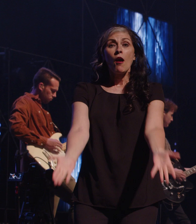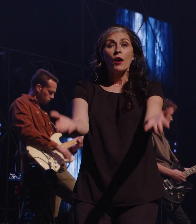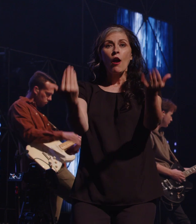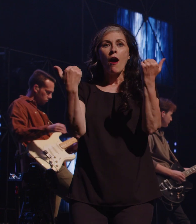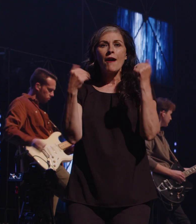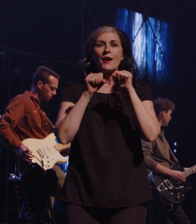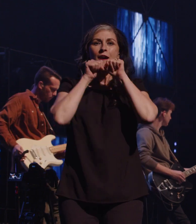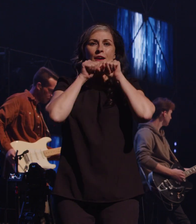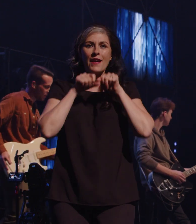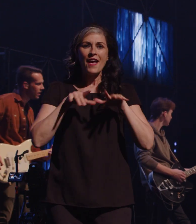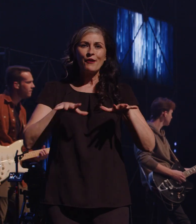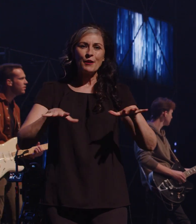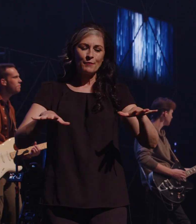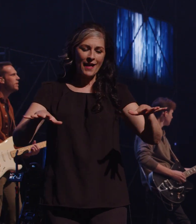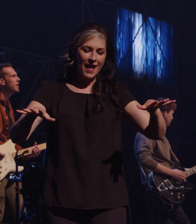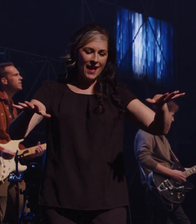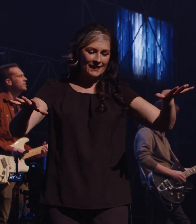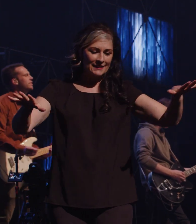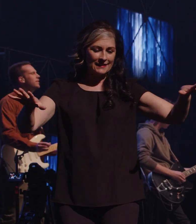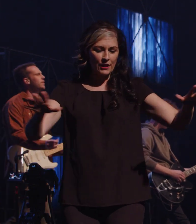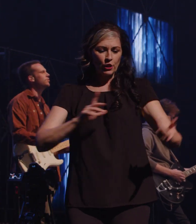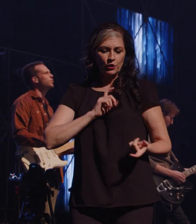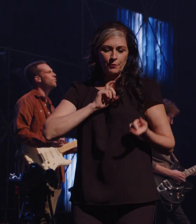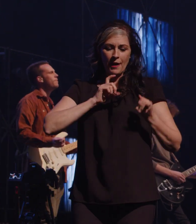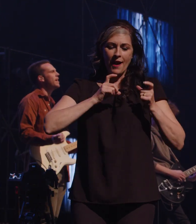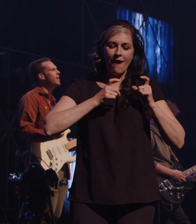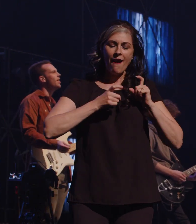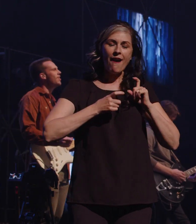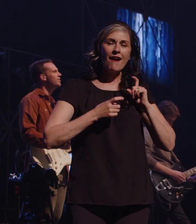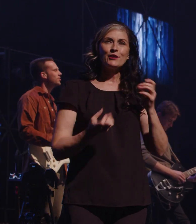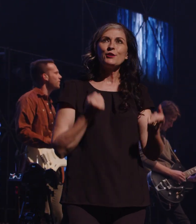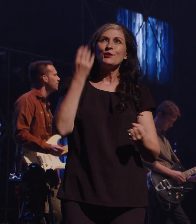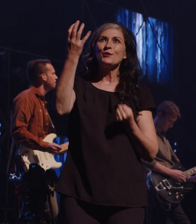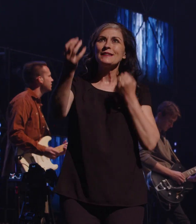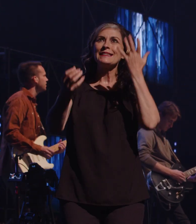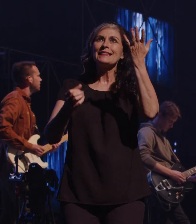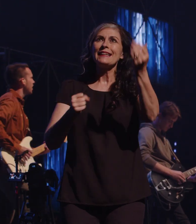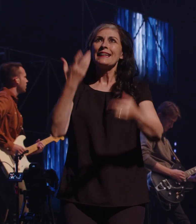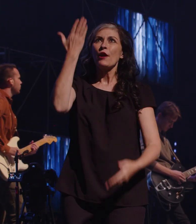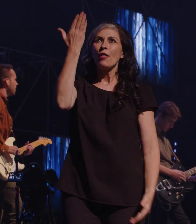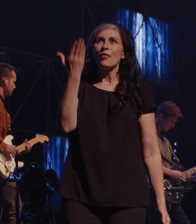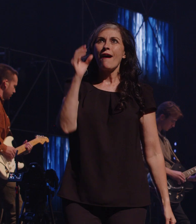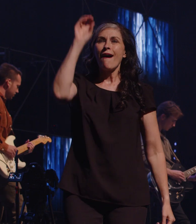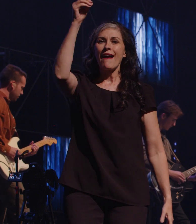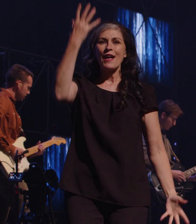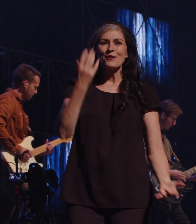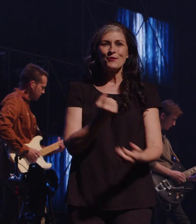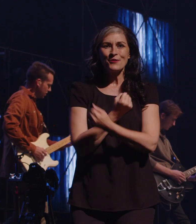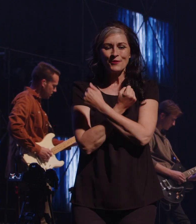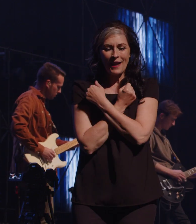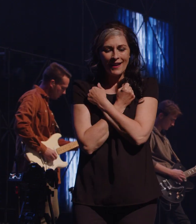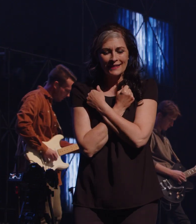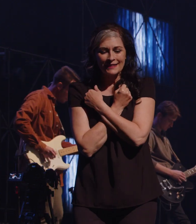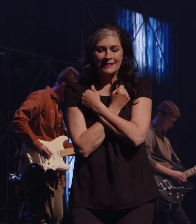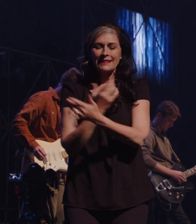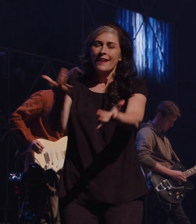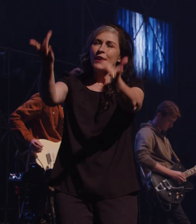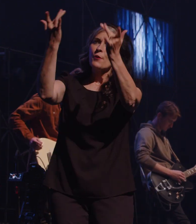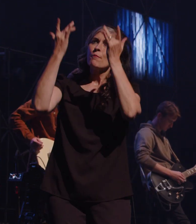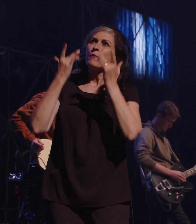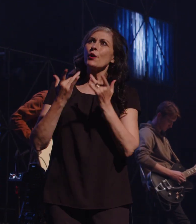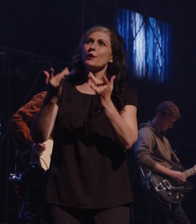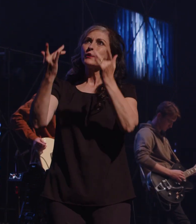Come now, fount of every blessing, tune my heart to sing thy grace. Of